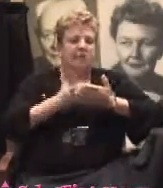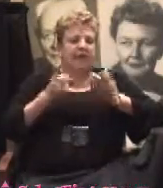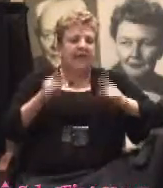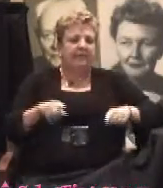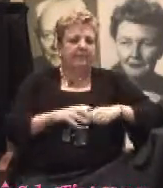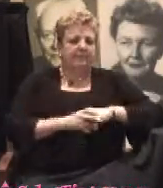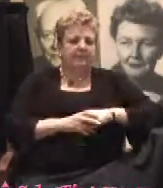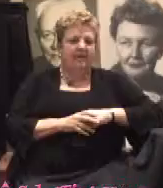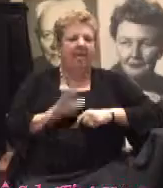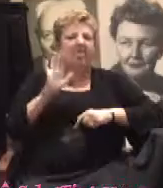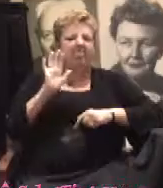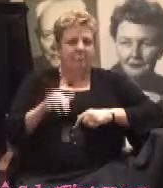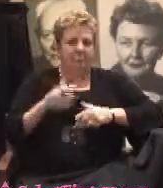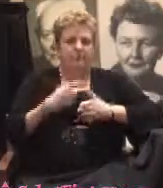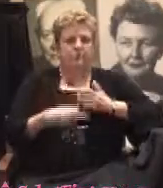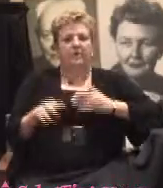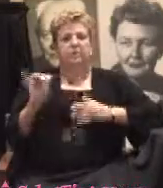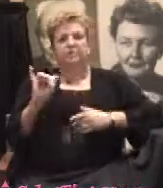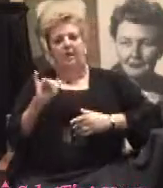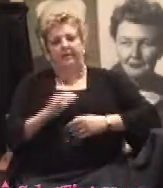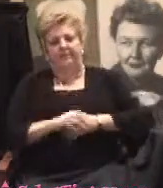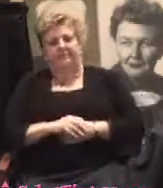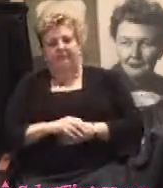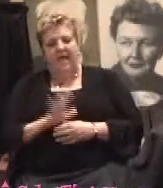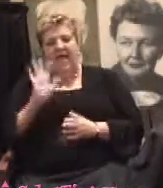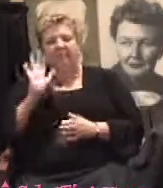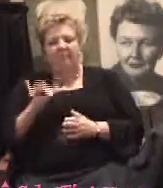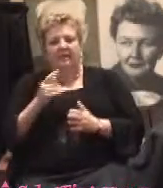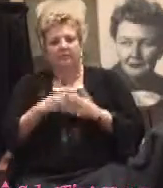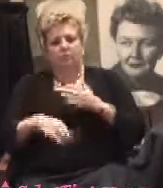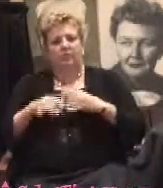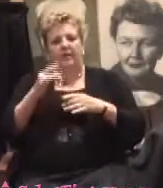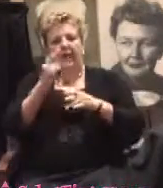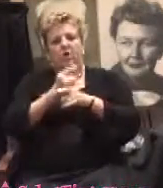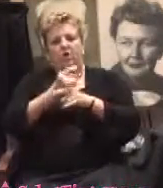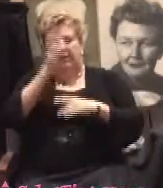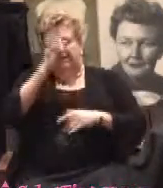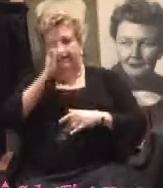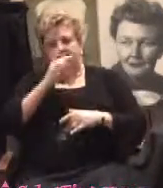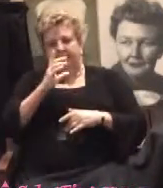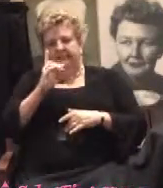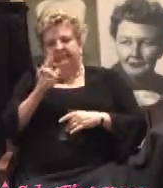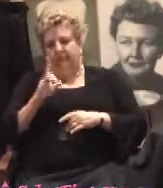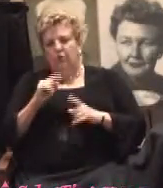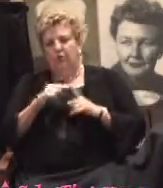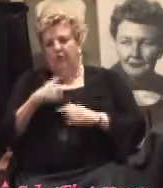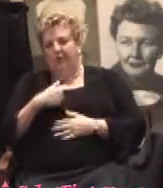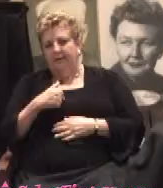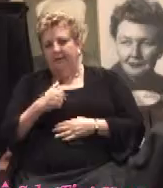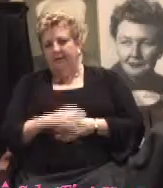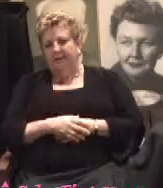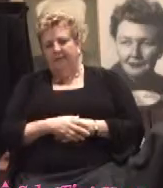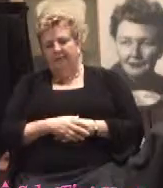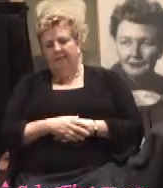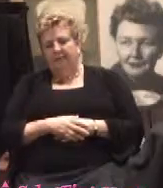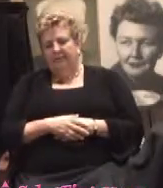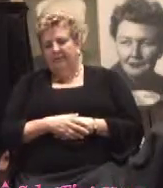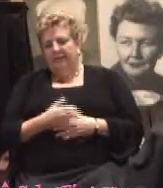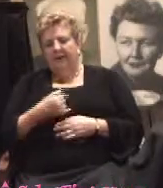what it was like. That's what alcoholism did to me. I started off with everything. I had so much love in my life. I had talent. I